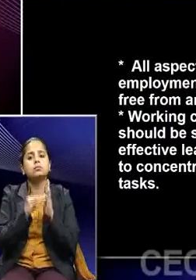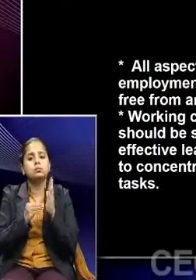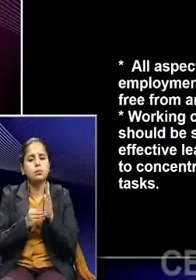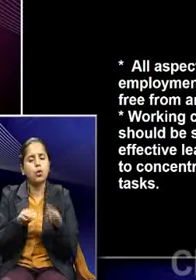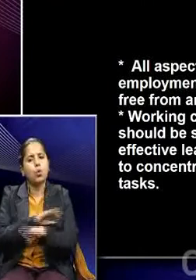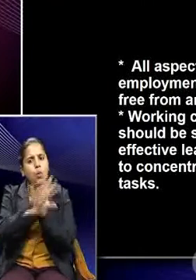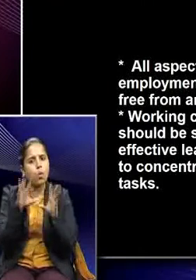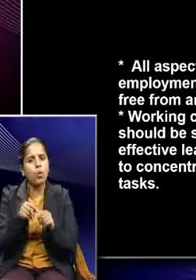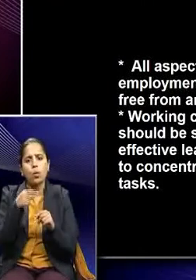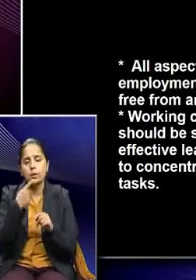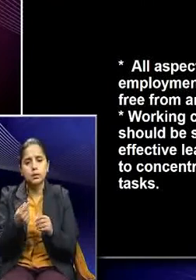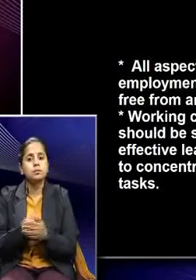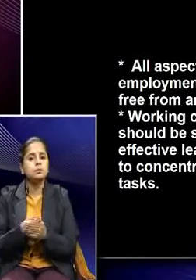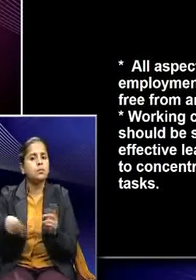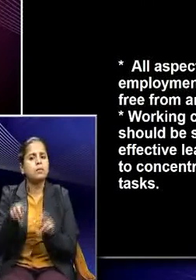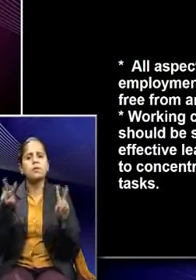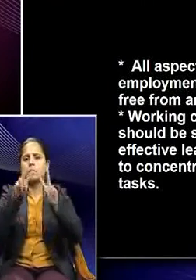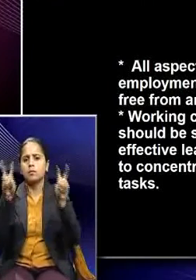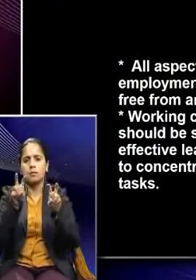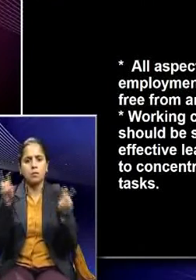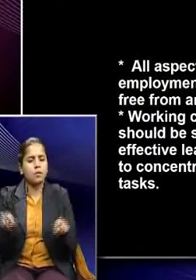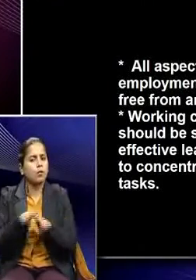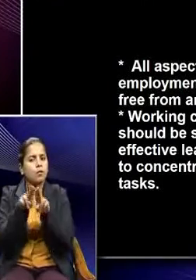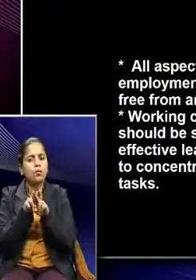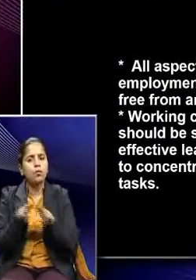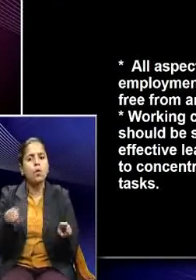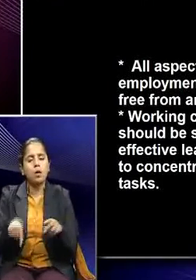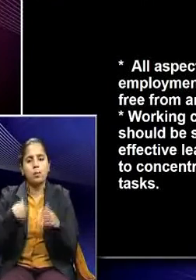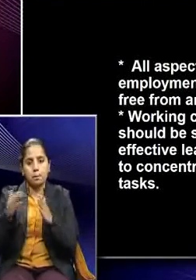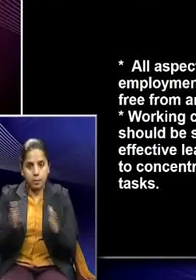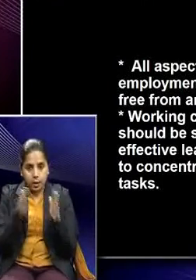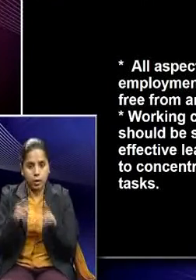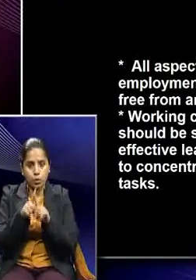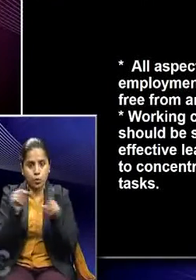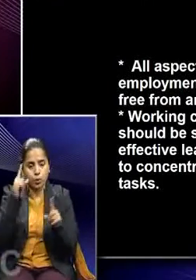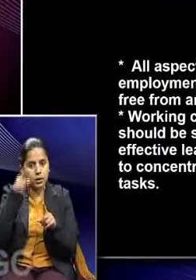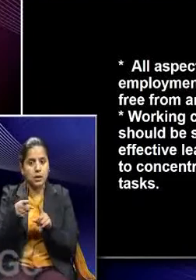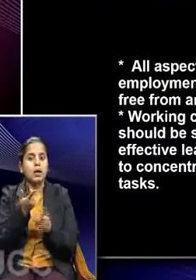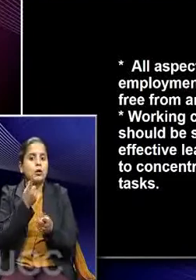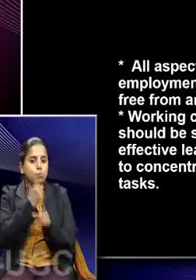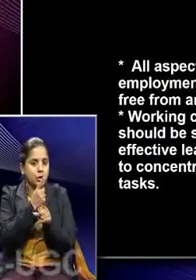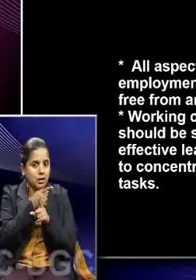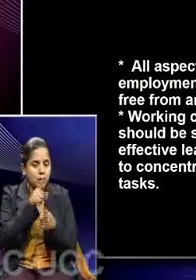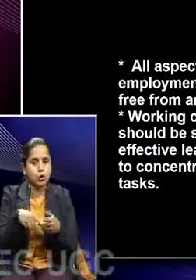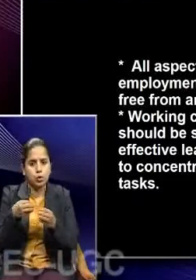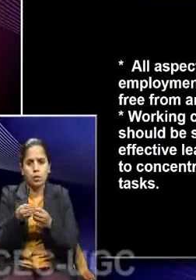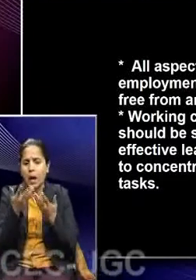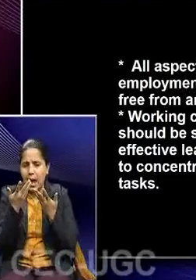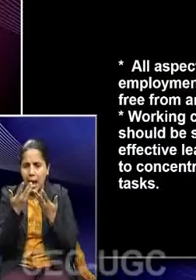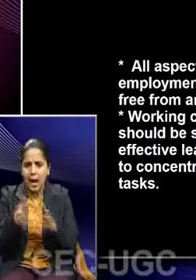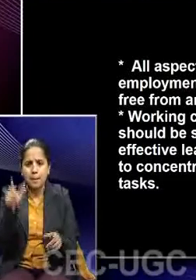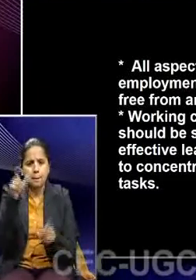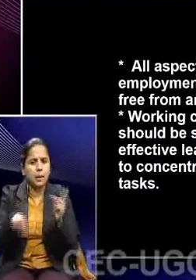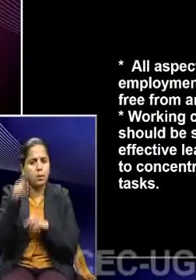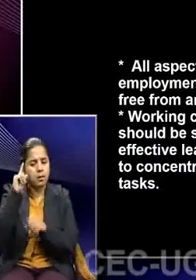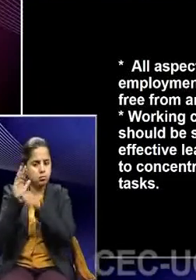all aspects of the preparation and employment of teachers should be free from any form